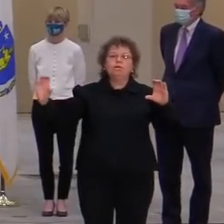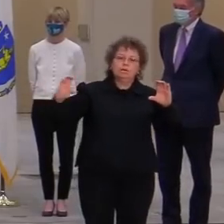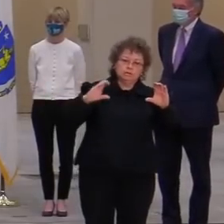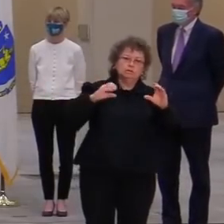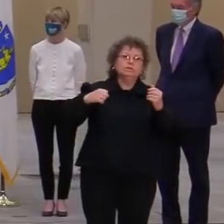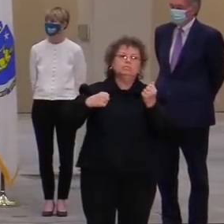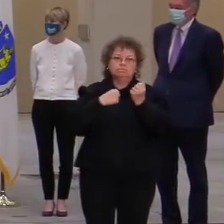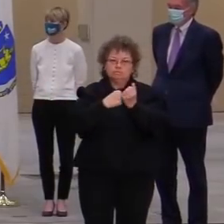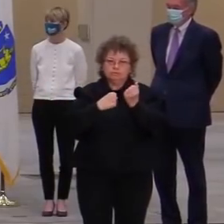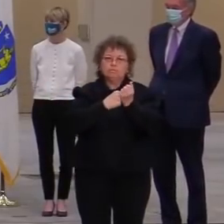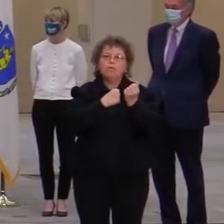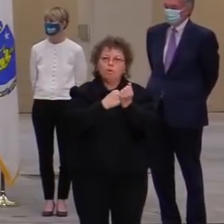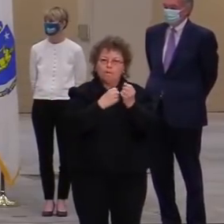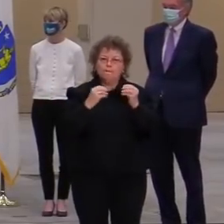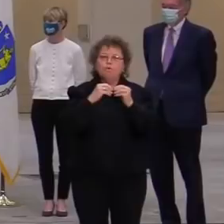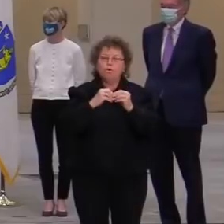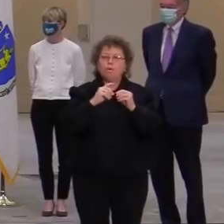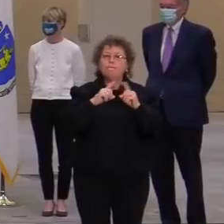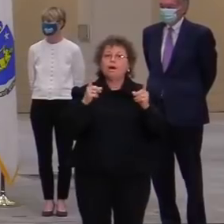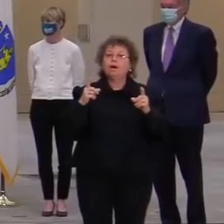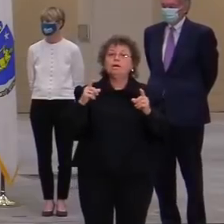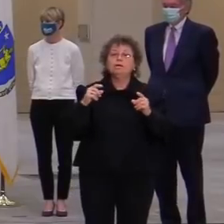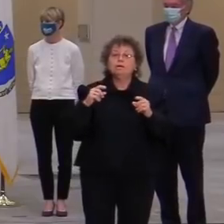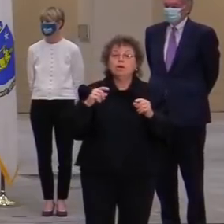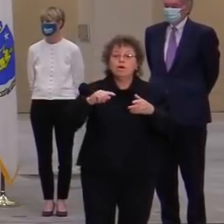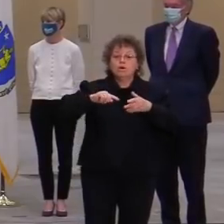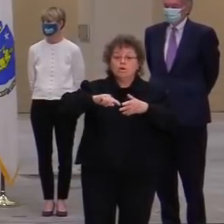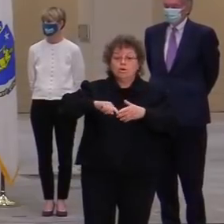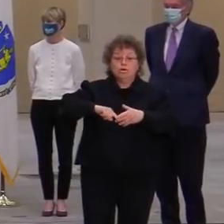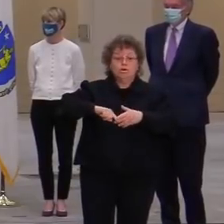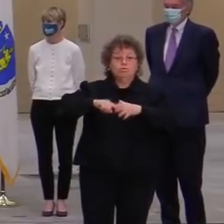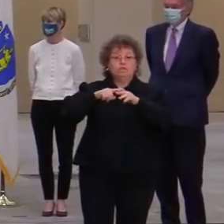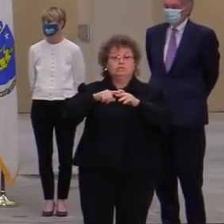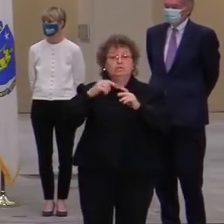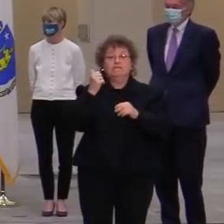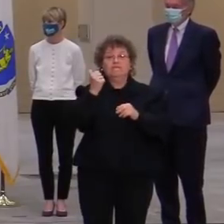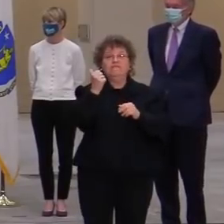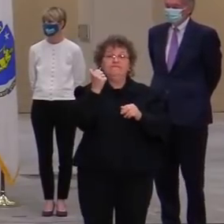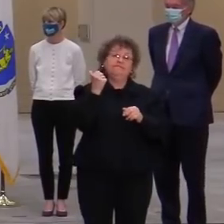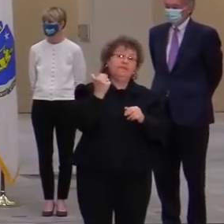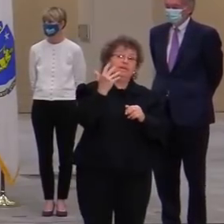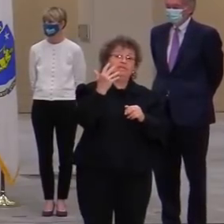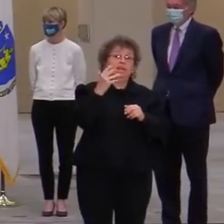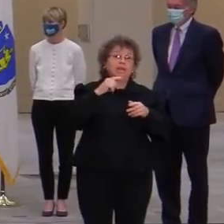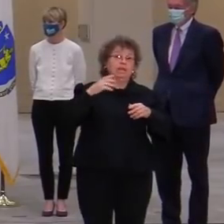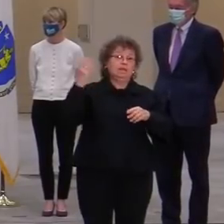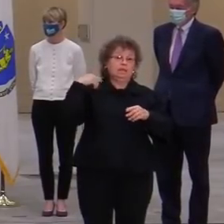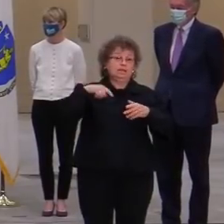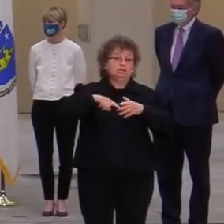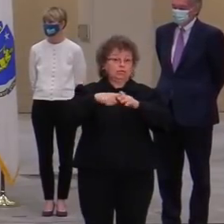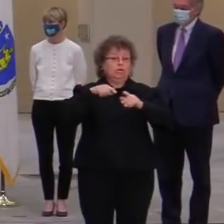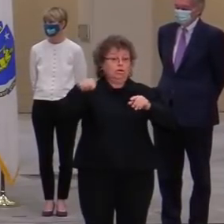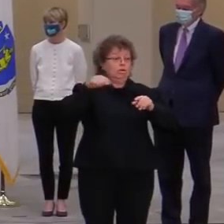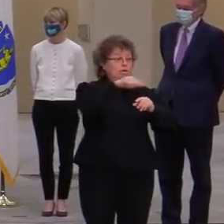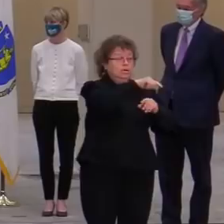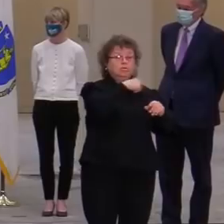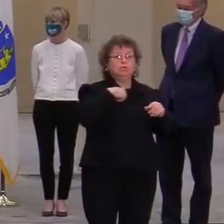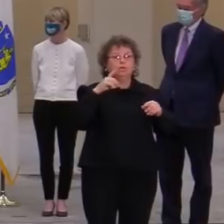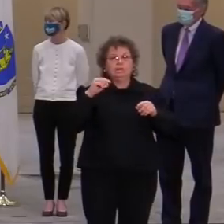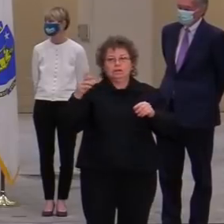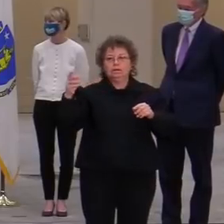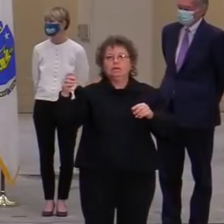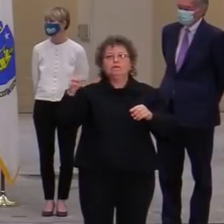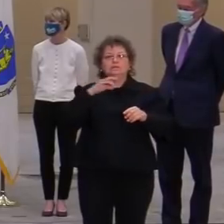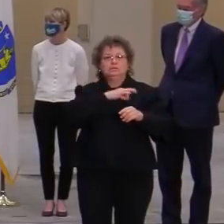So what we have done for the original 15 sites that we brought on is we extended the personnel, equipment,